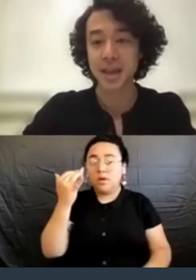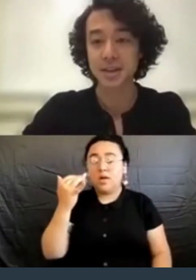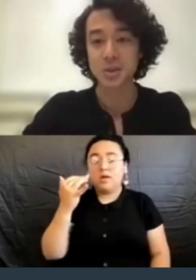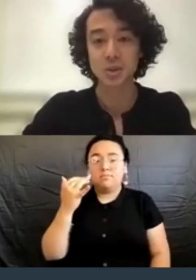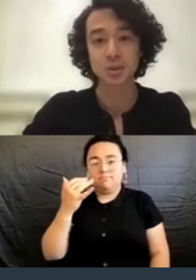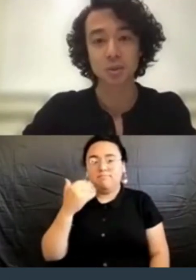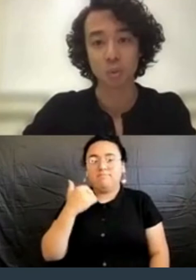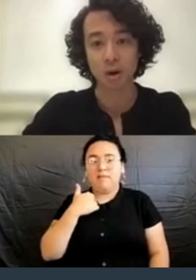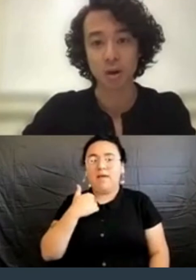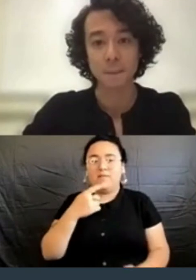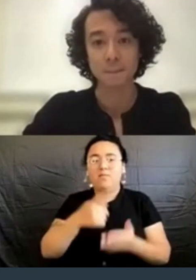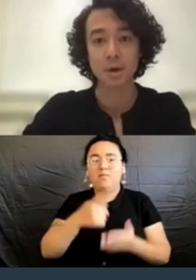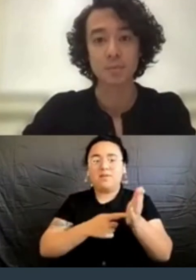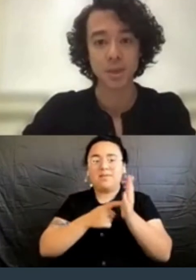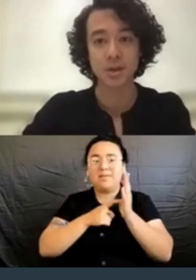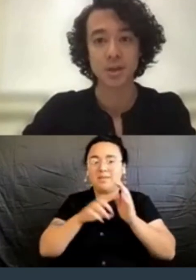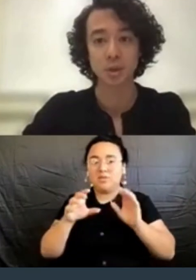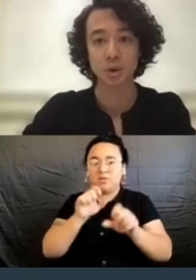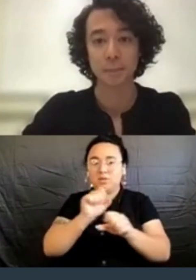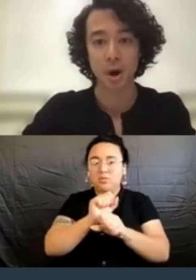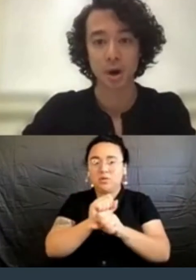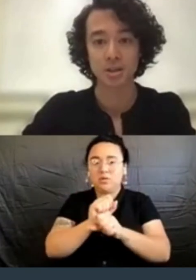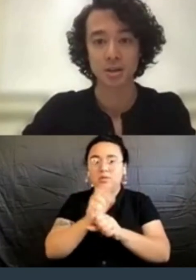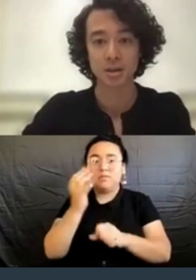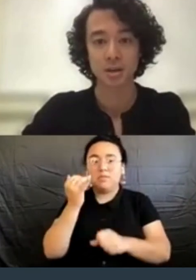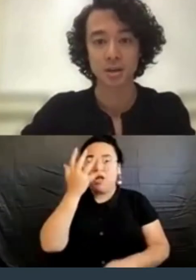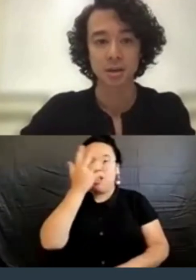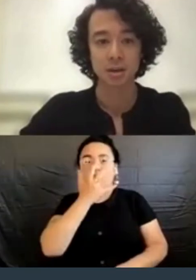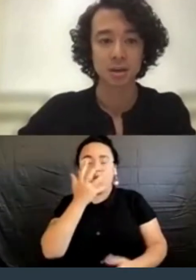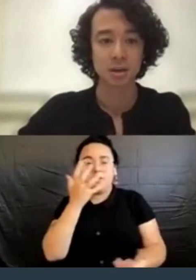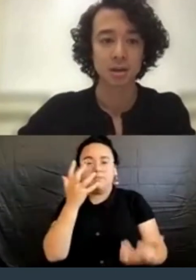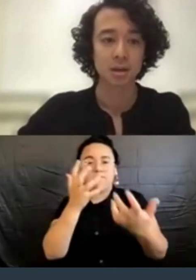what it takes to do the work, but because I look the part.